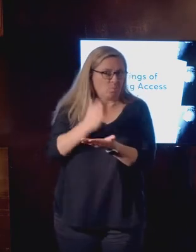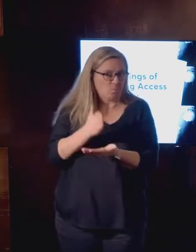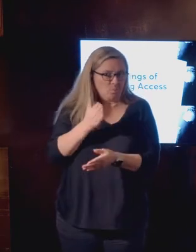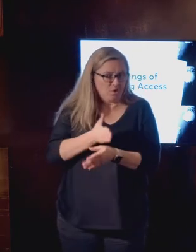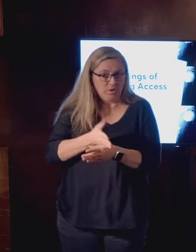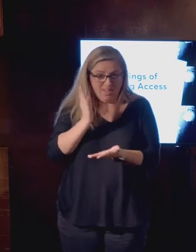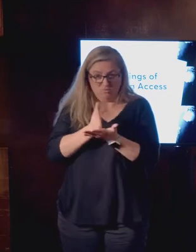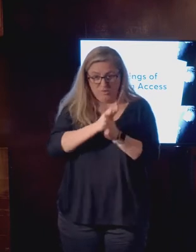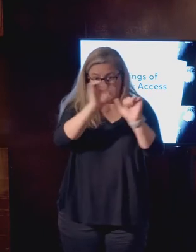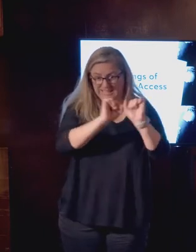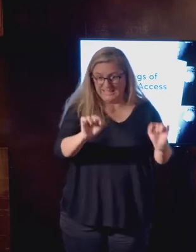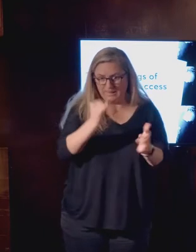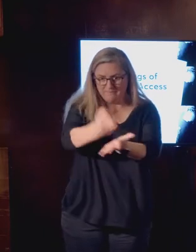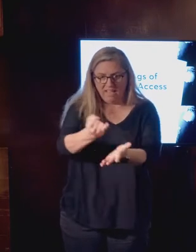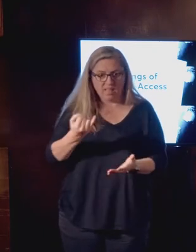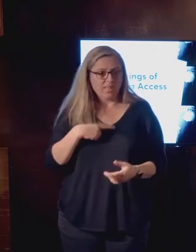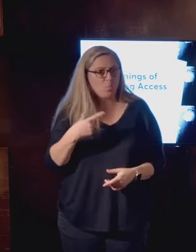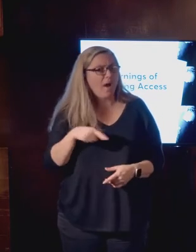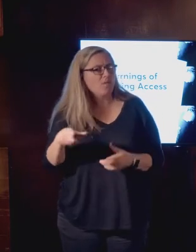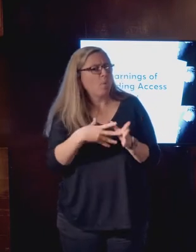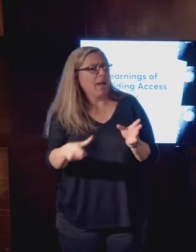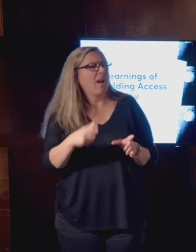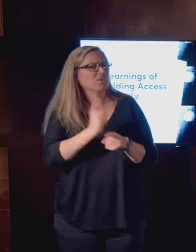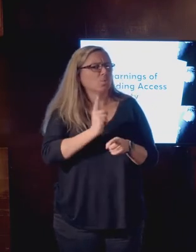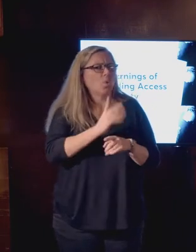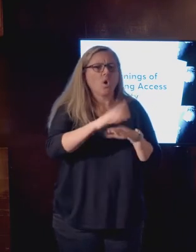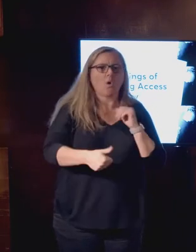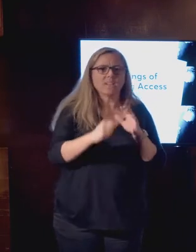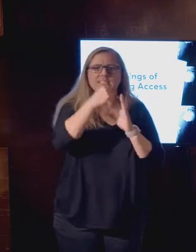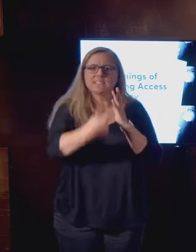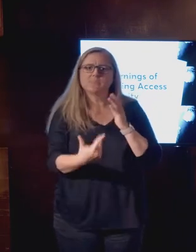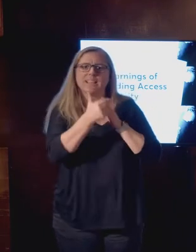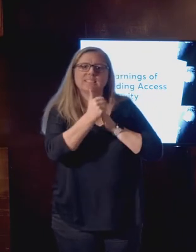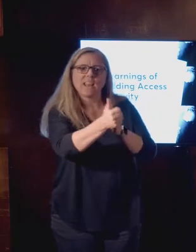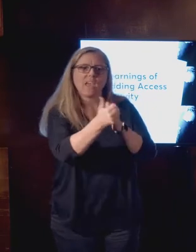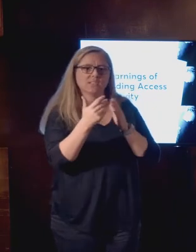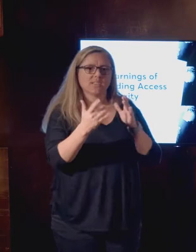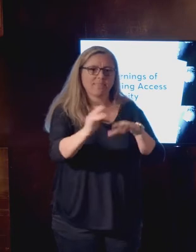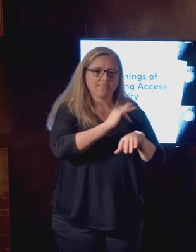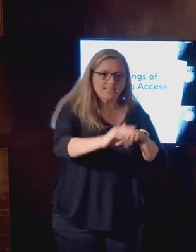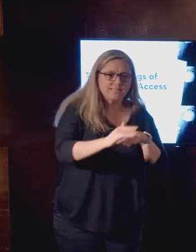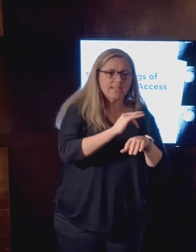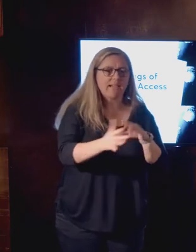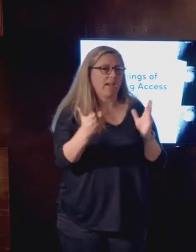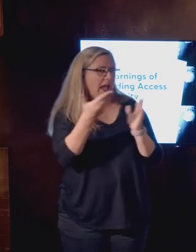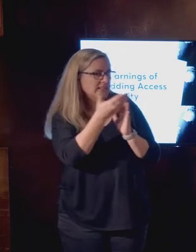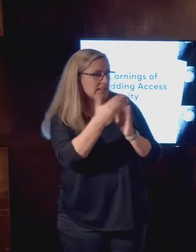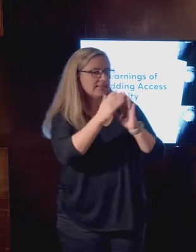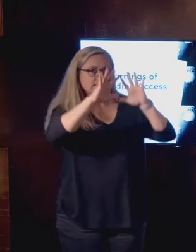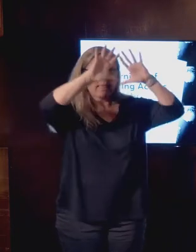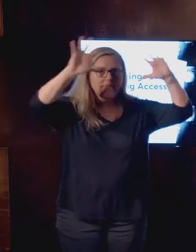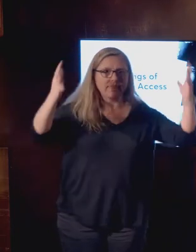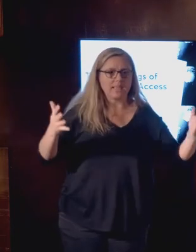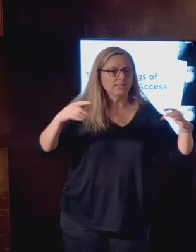but it's the system that's failing. And that's why Mac talks about disability-led theatre in terms of access aesthetics. Not only does she aim to